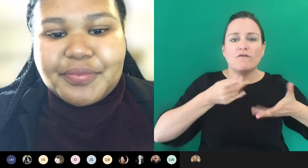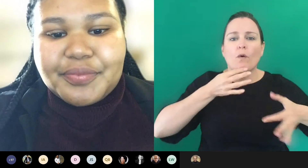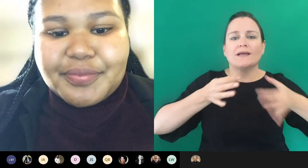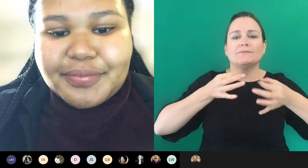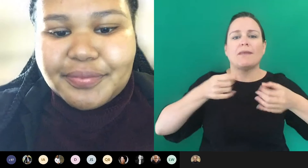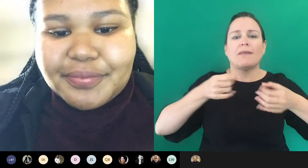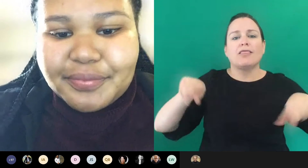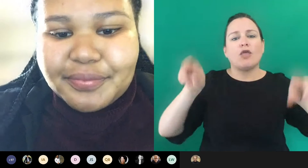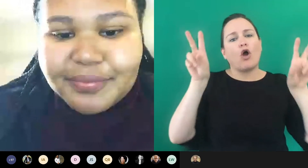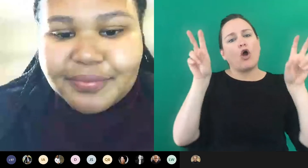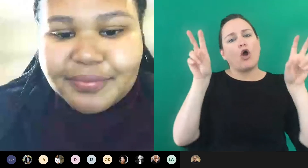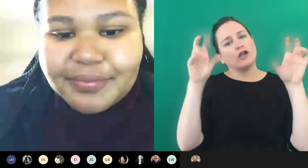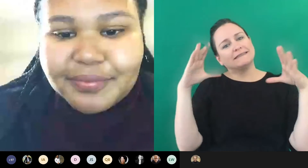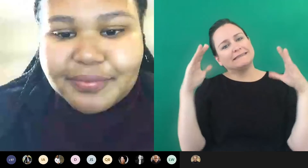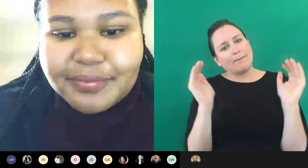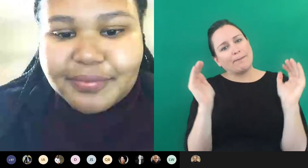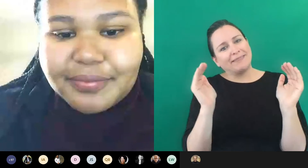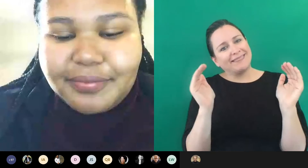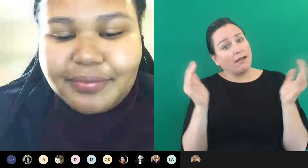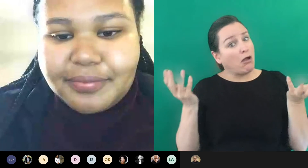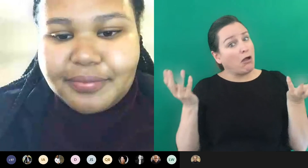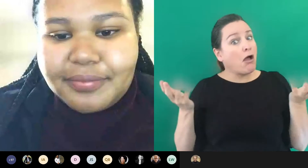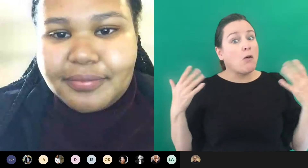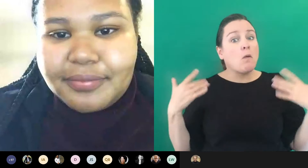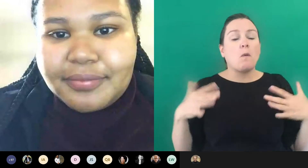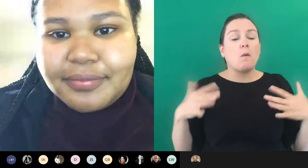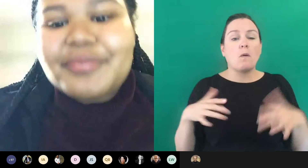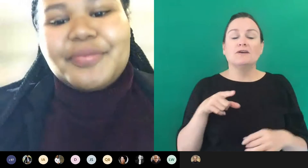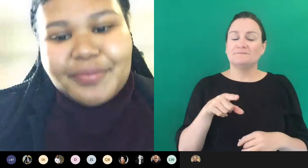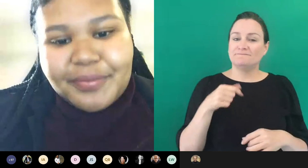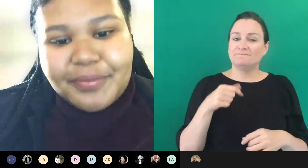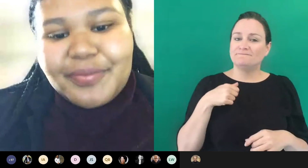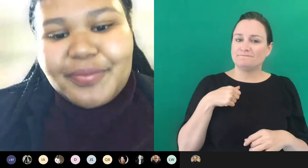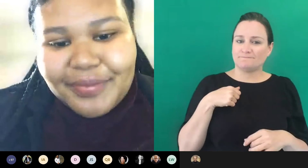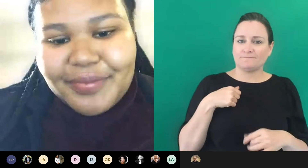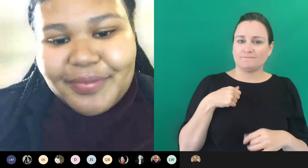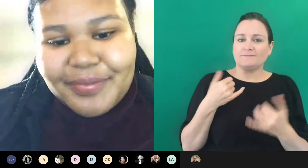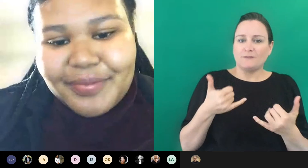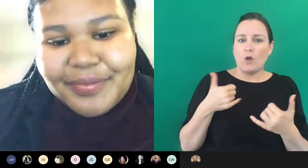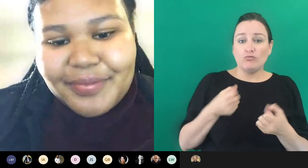something there, but then I wanted us to talk about our 2 questions.